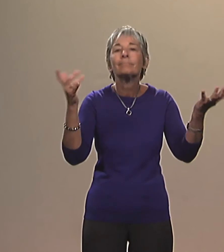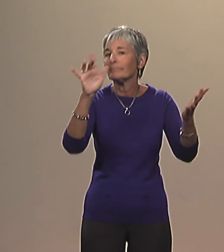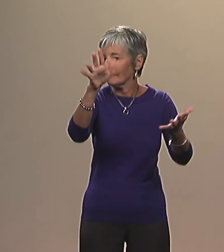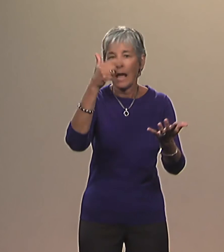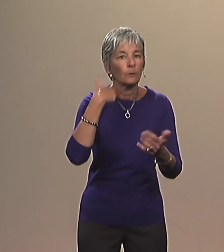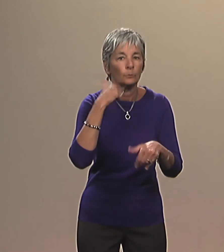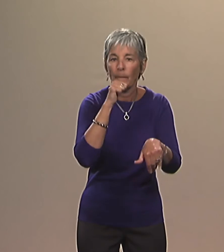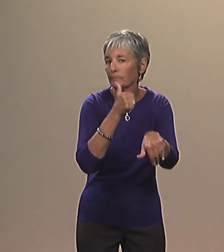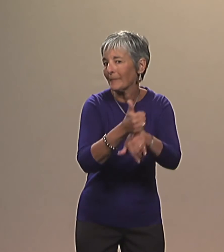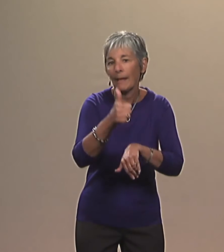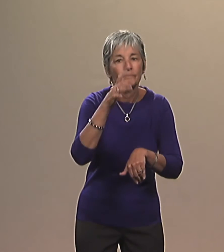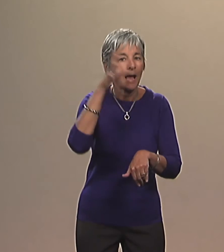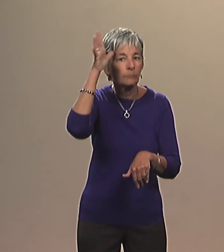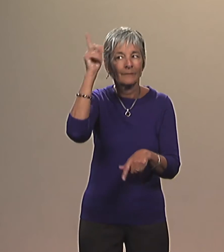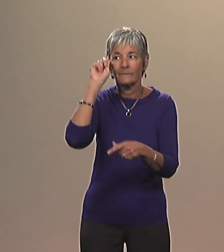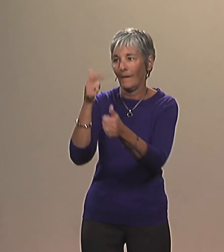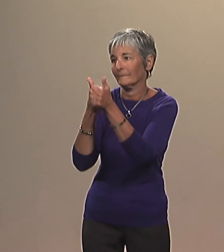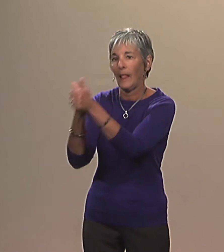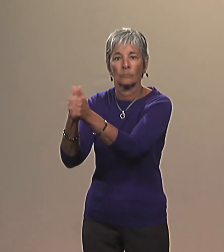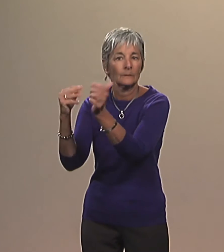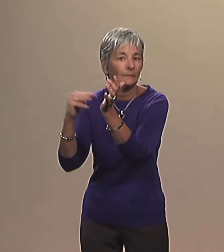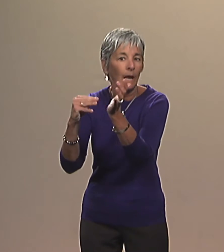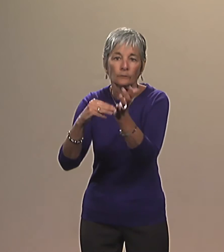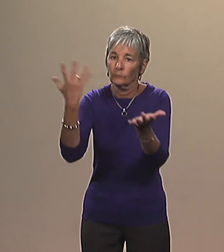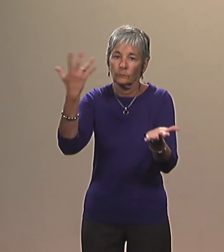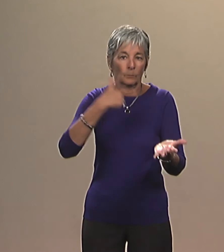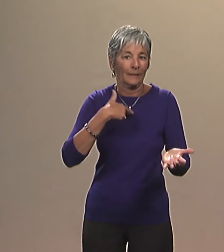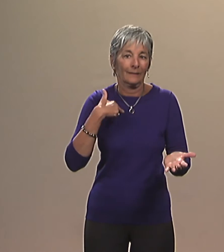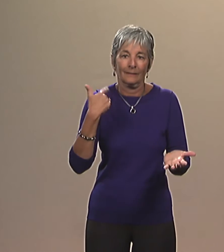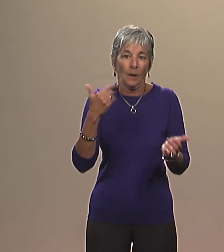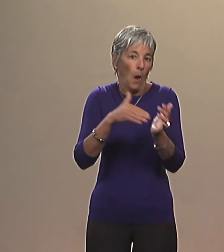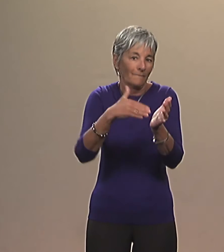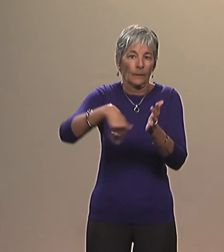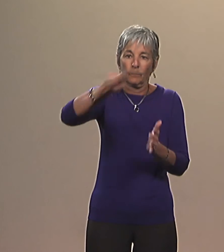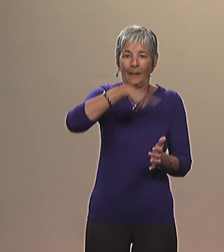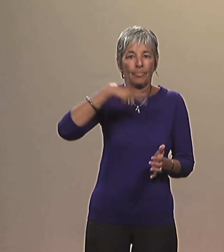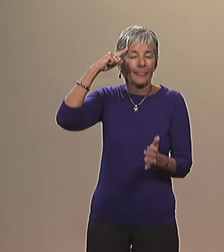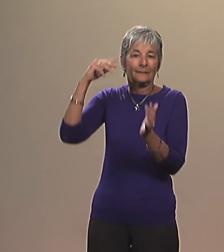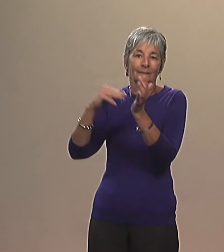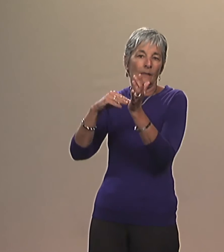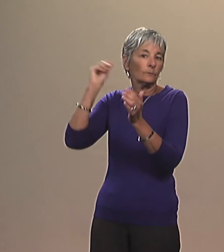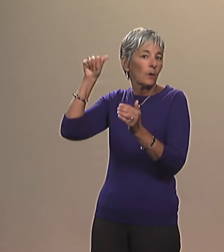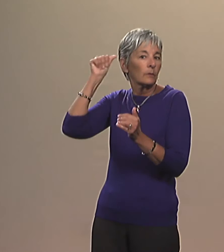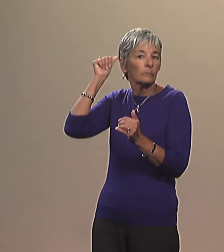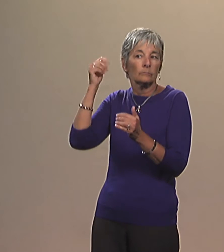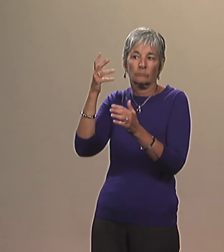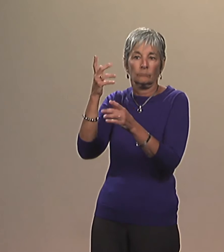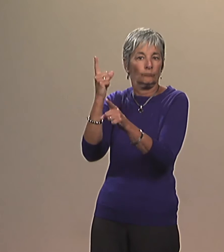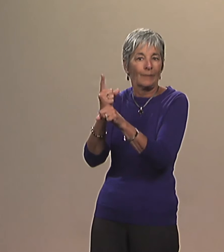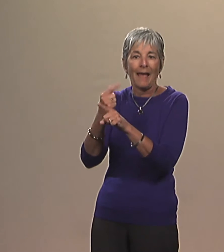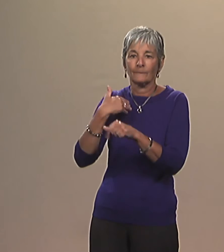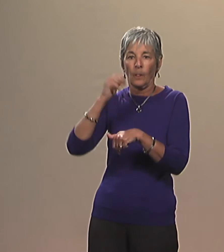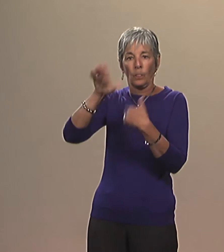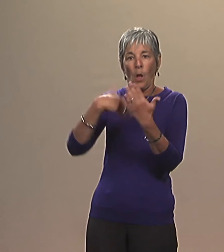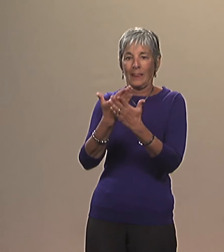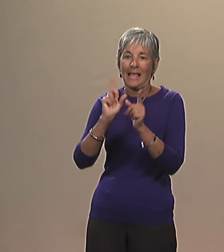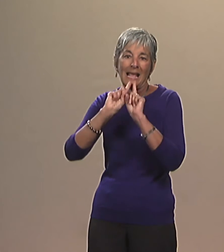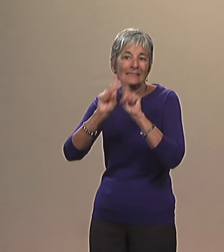We can't blame parents for following the doctor's advice. Often we think the audiologist and the doctors must be right and must have all of the